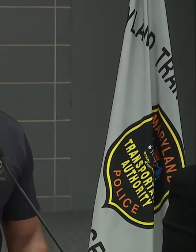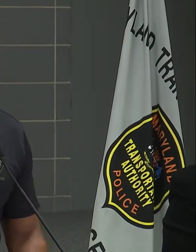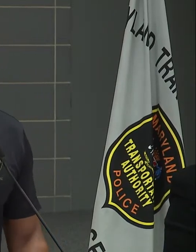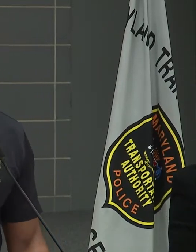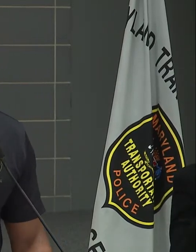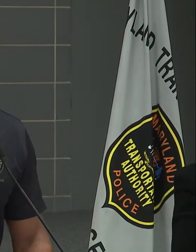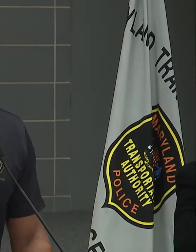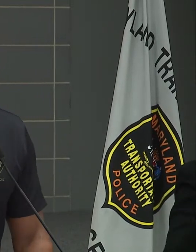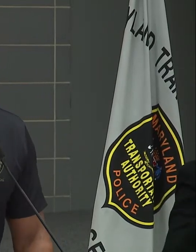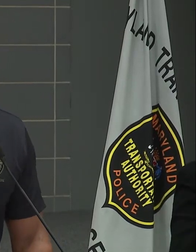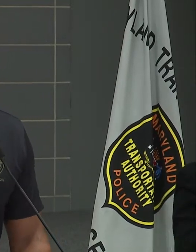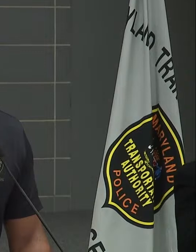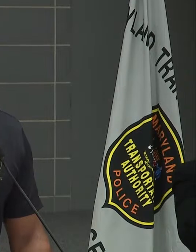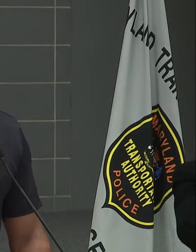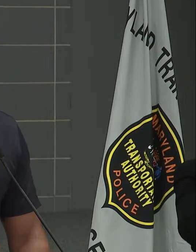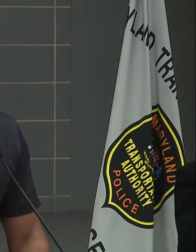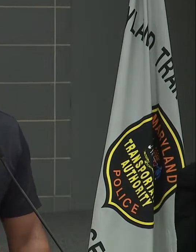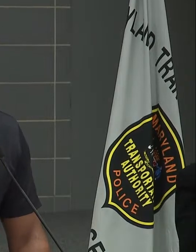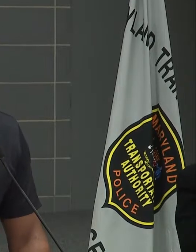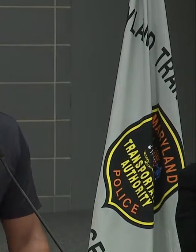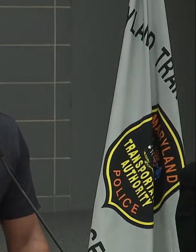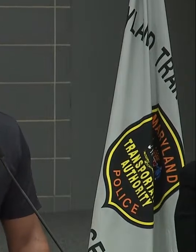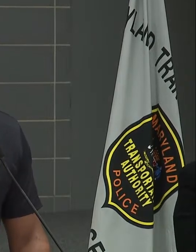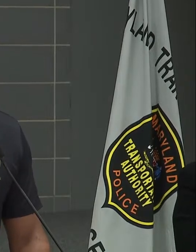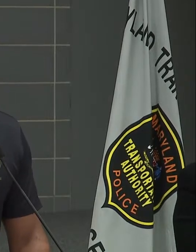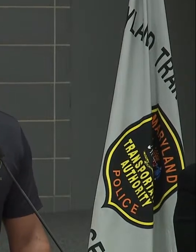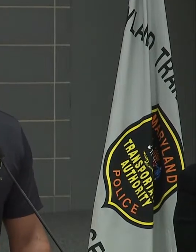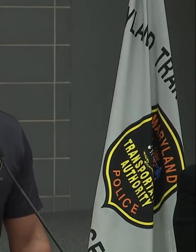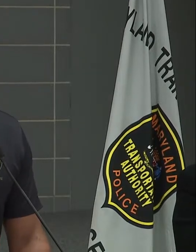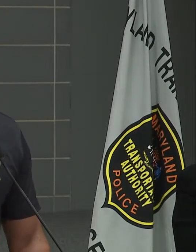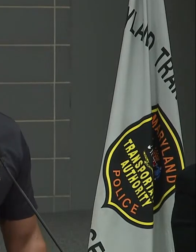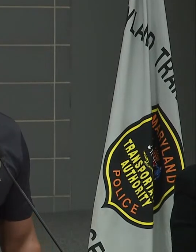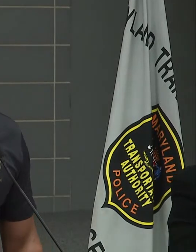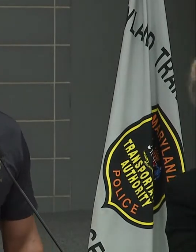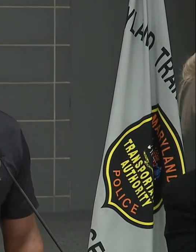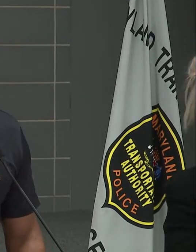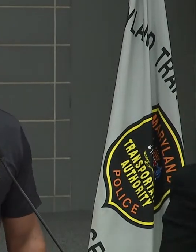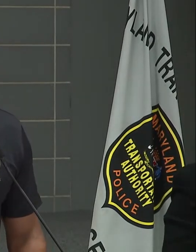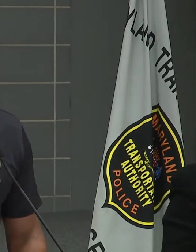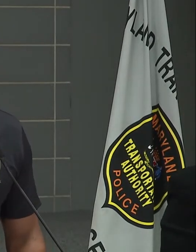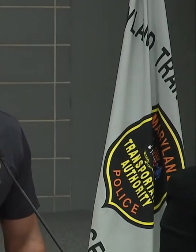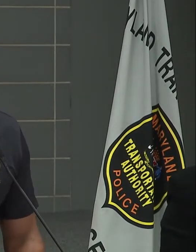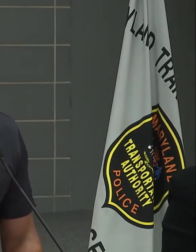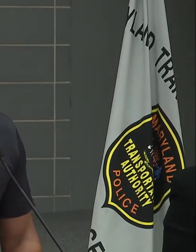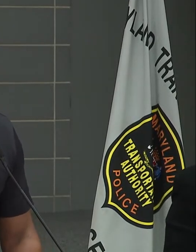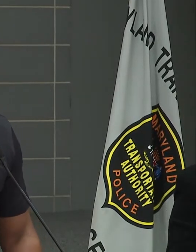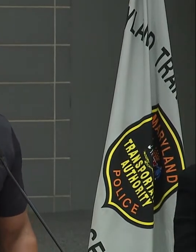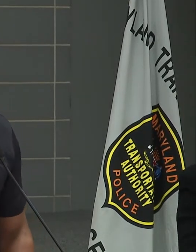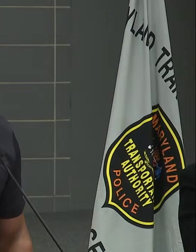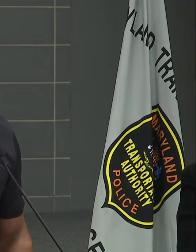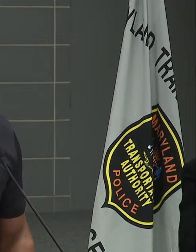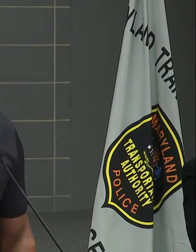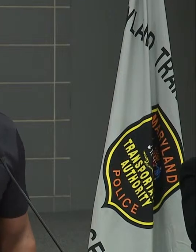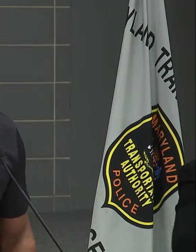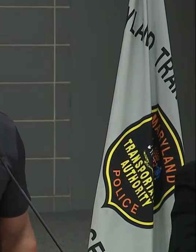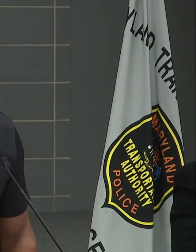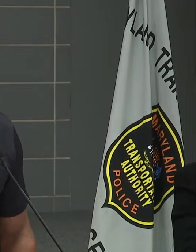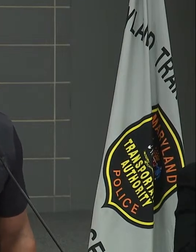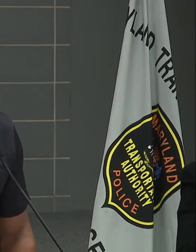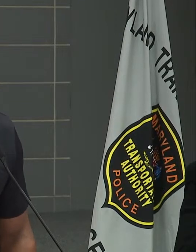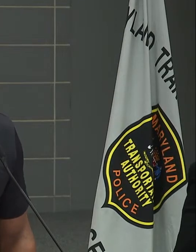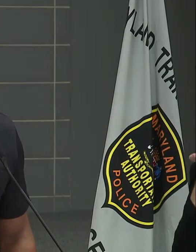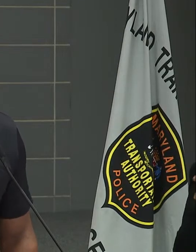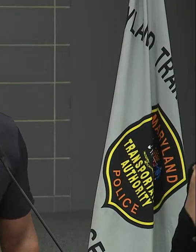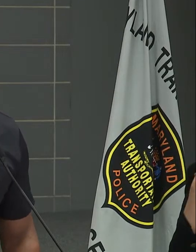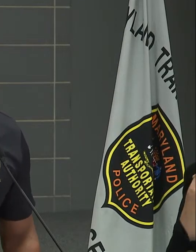both parties to talk about the path forward. And I personally want to thank Chairman Cole, Chairman